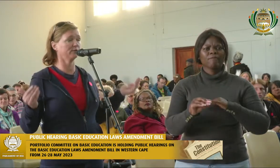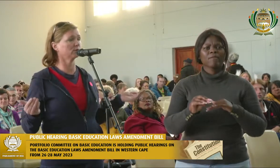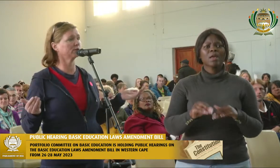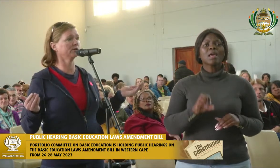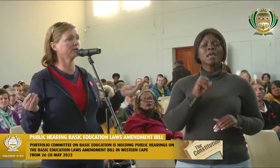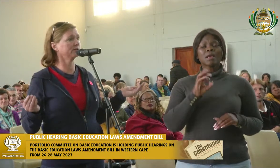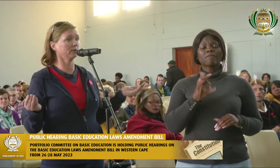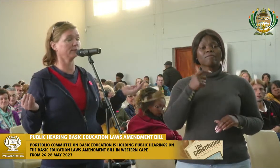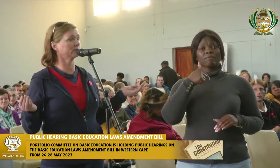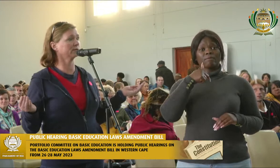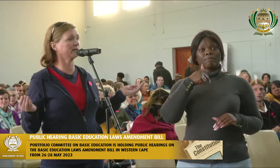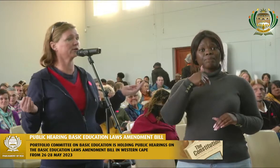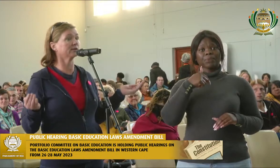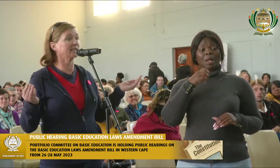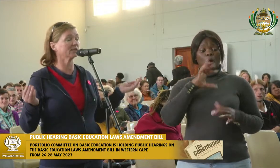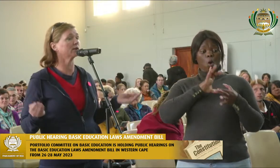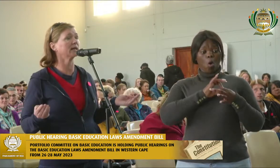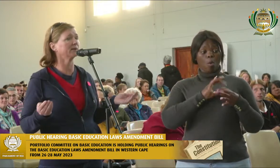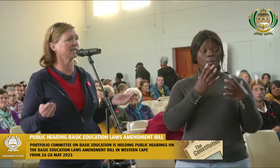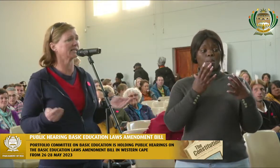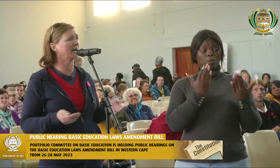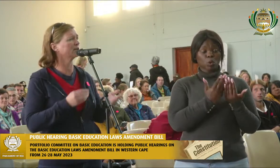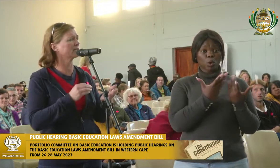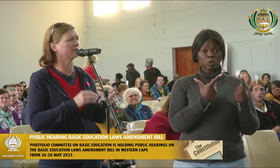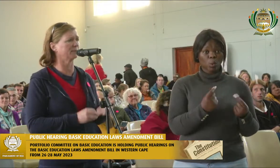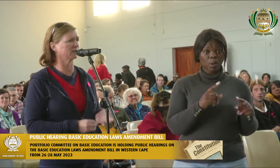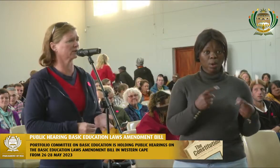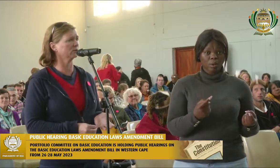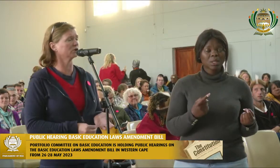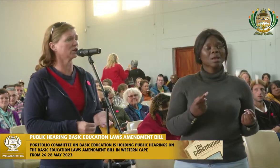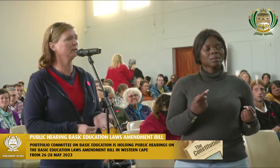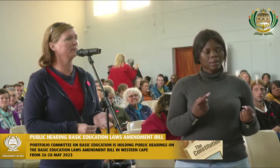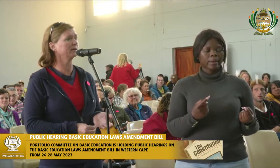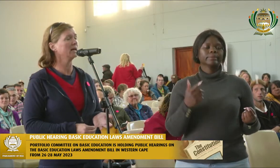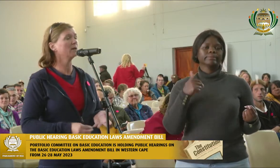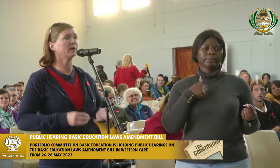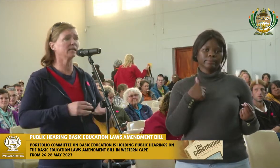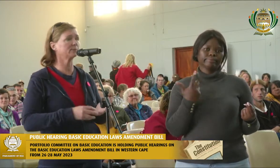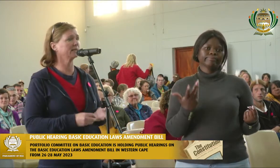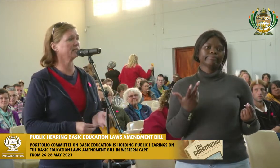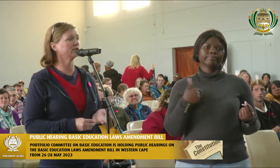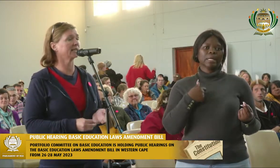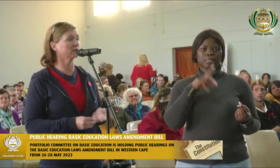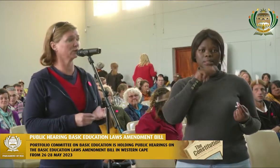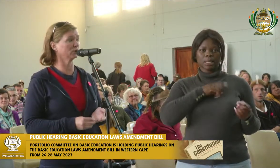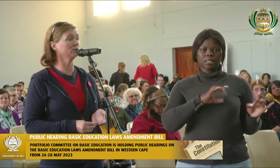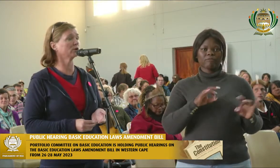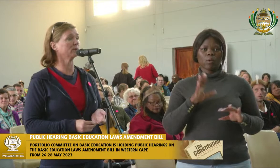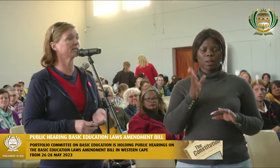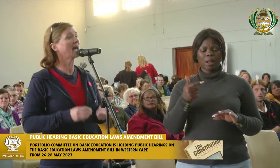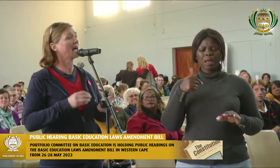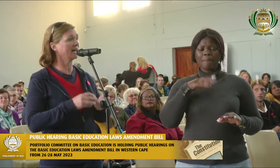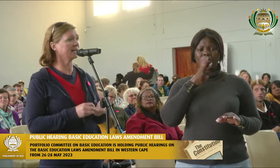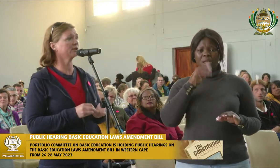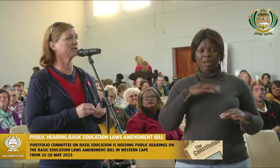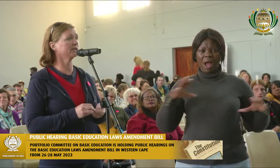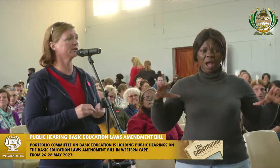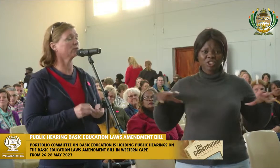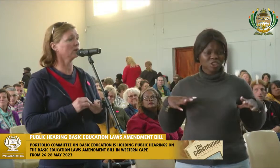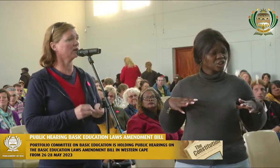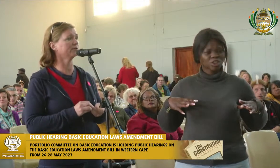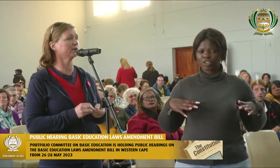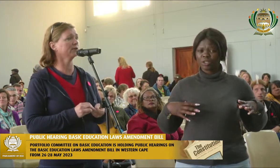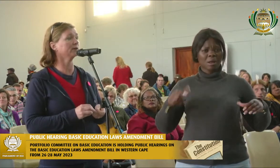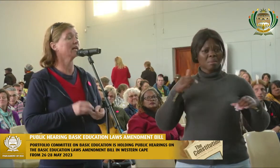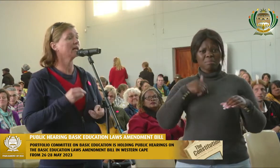who can afford to homeschool my children. That's not how it is. I had to give up a school job. My husband had to take on two jobs. And I had to